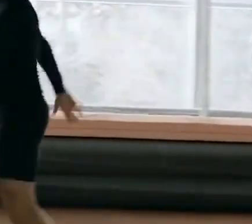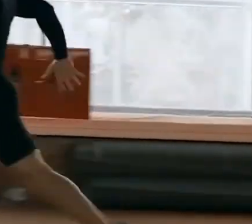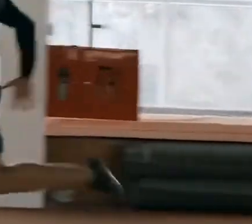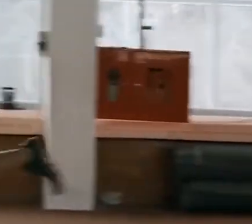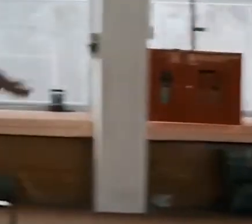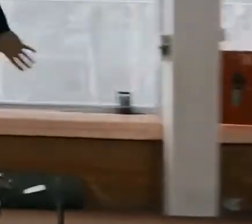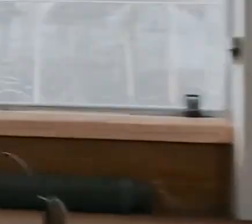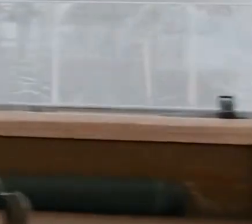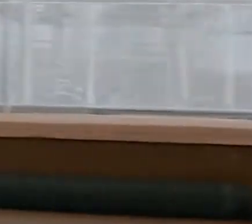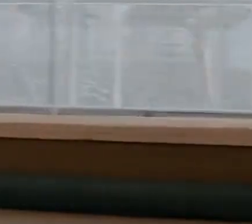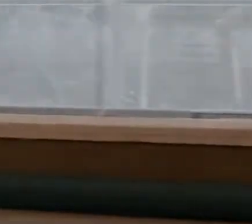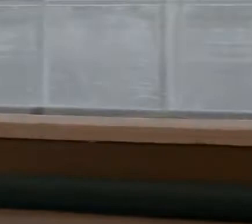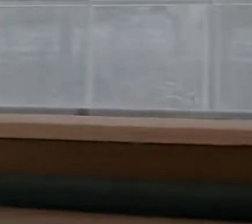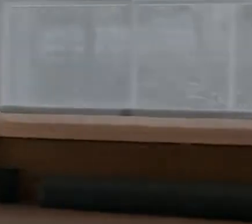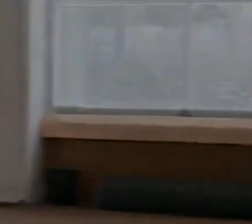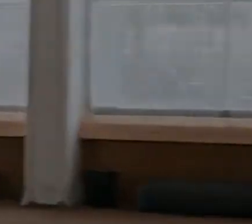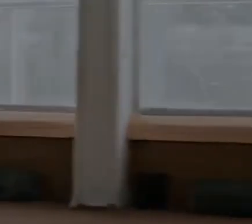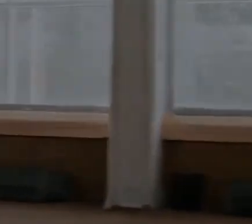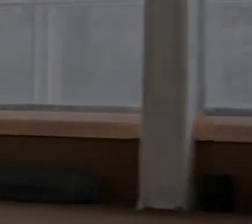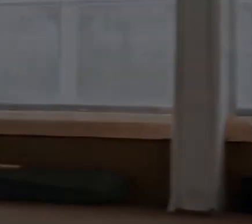2021.